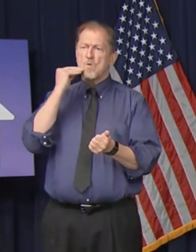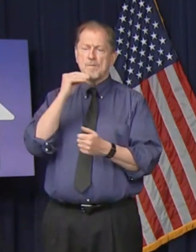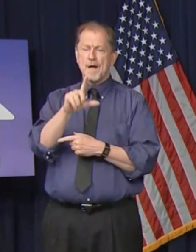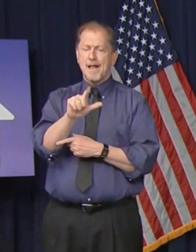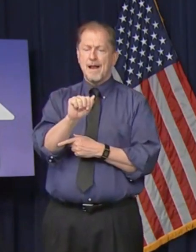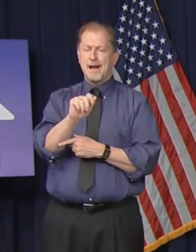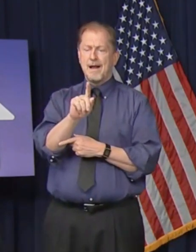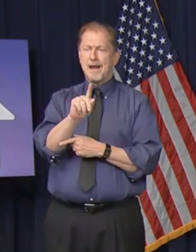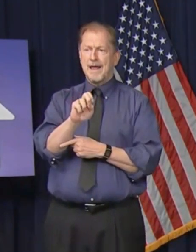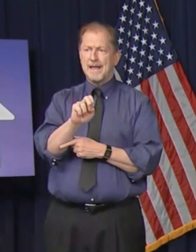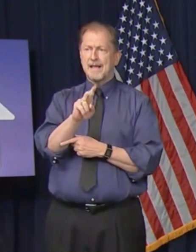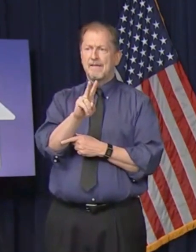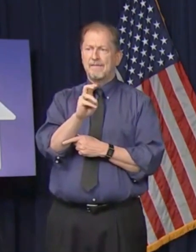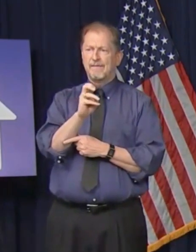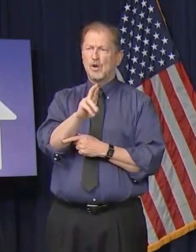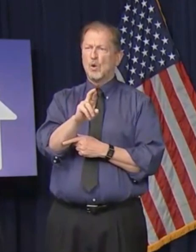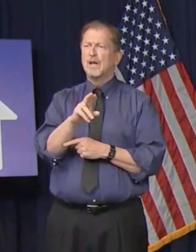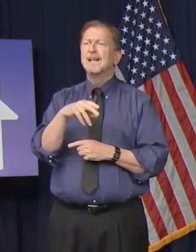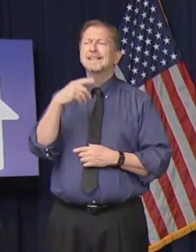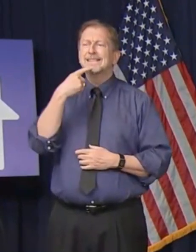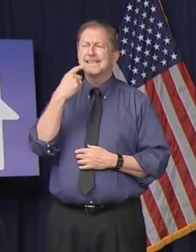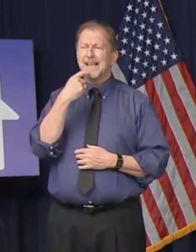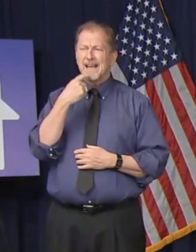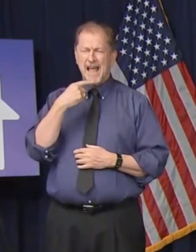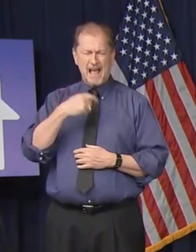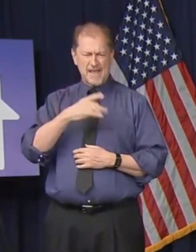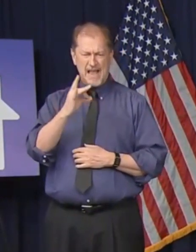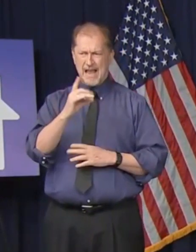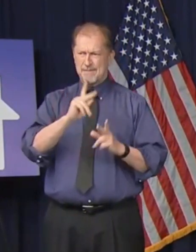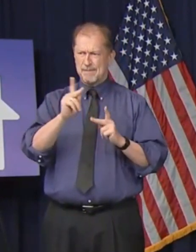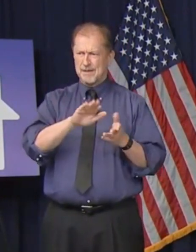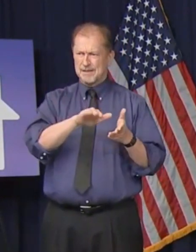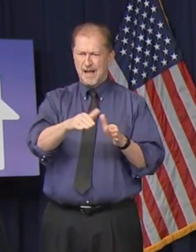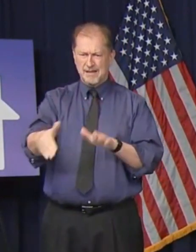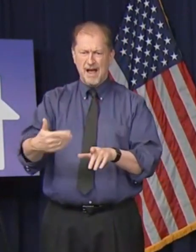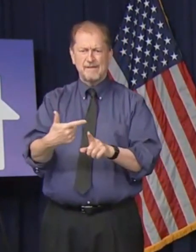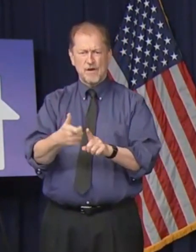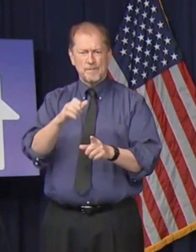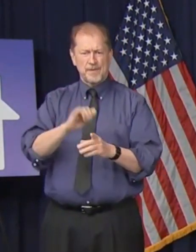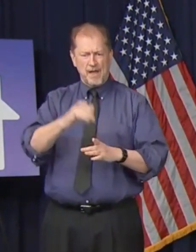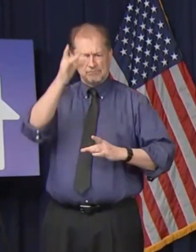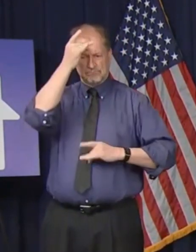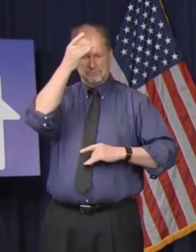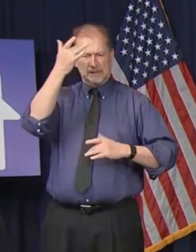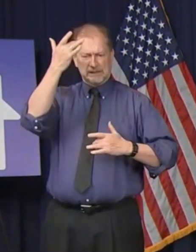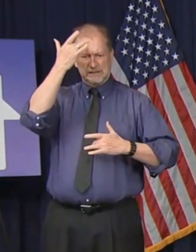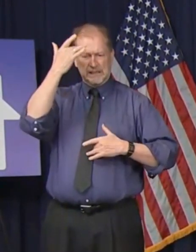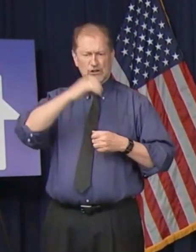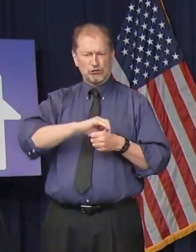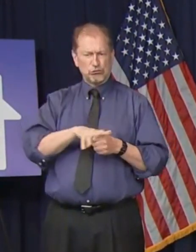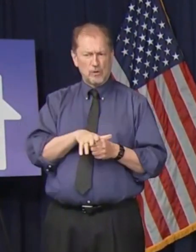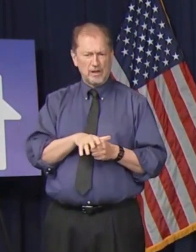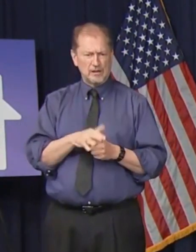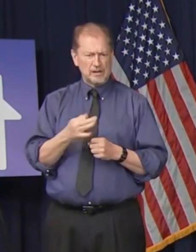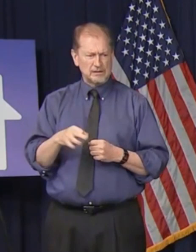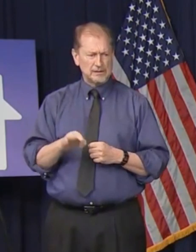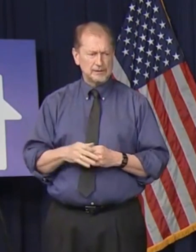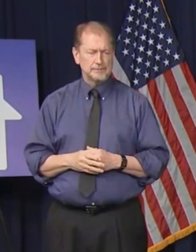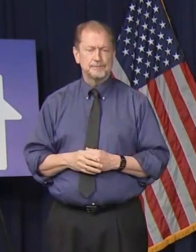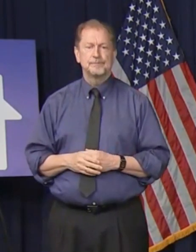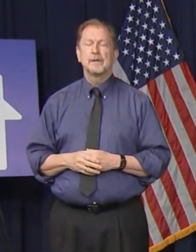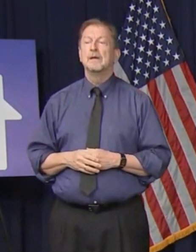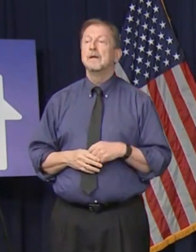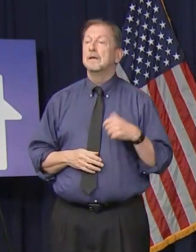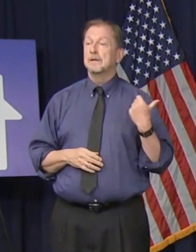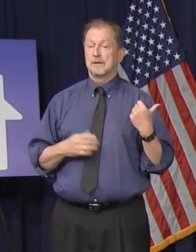Center, where the Cook County Medical Examiner has confirmed at least 8 deaths due to coronavirus? So I am not the one